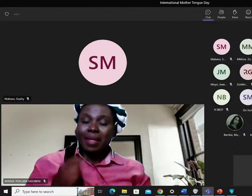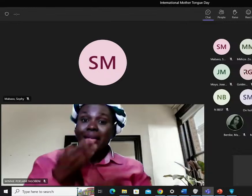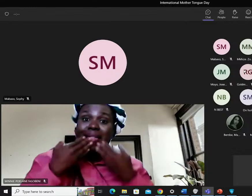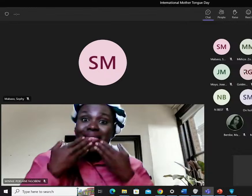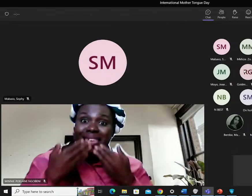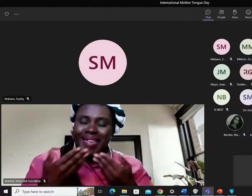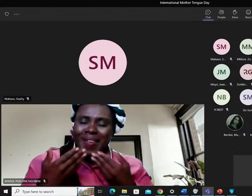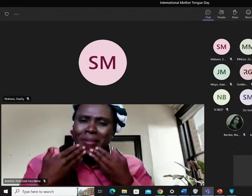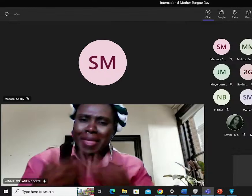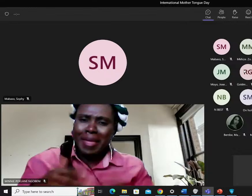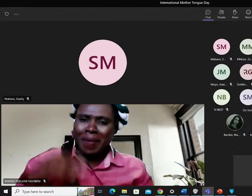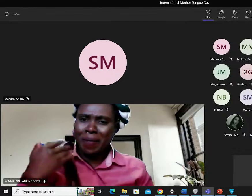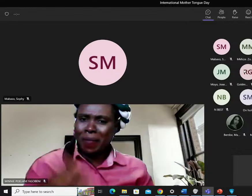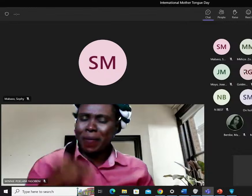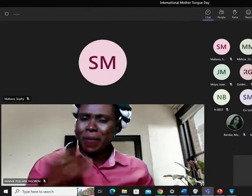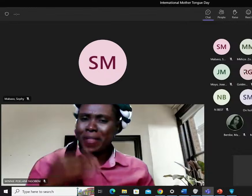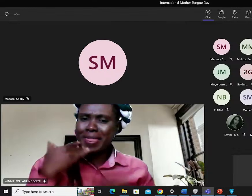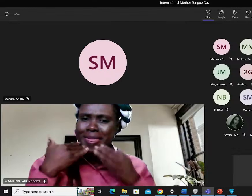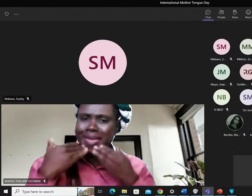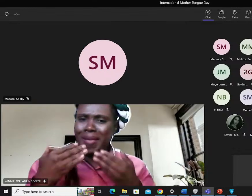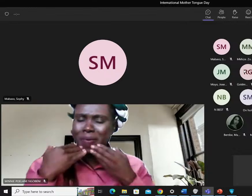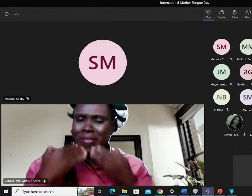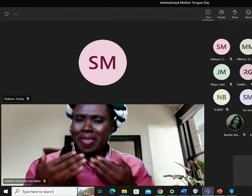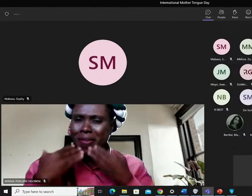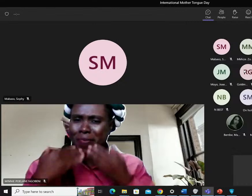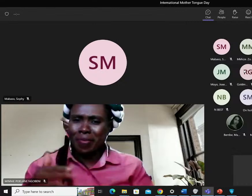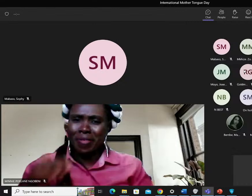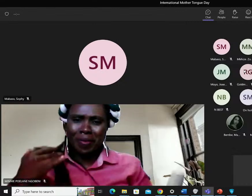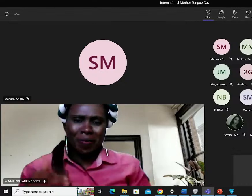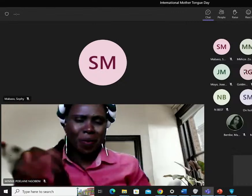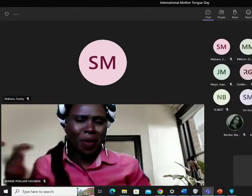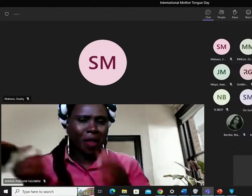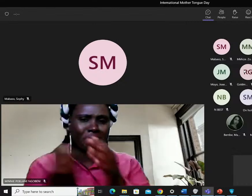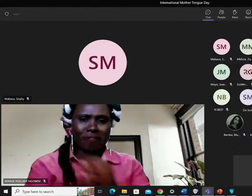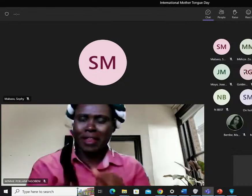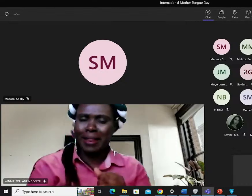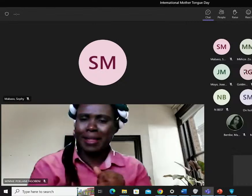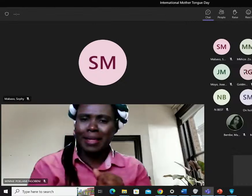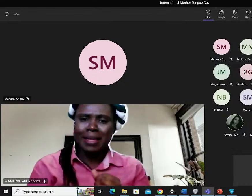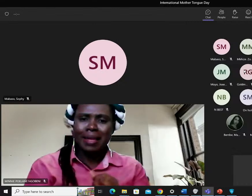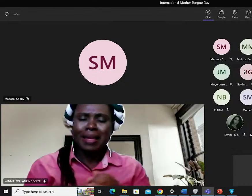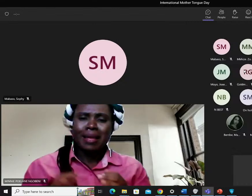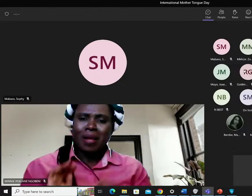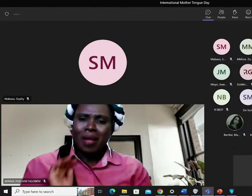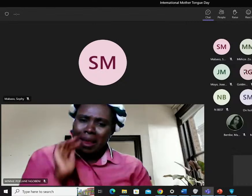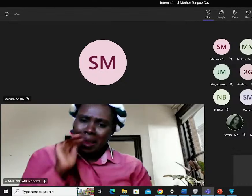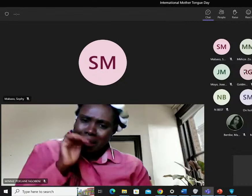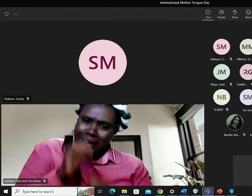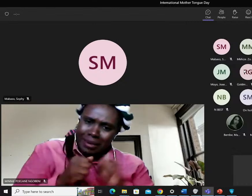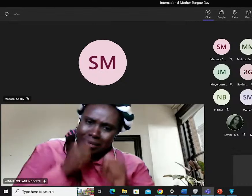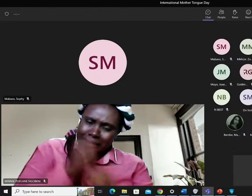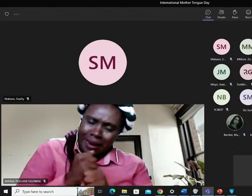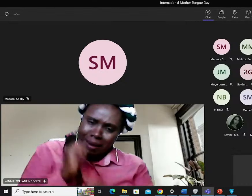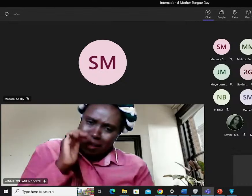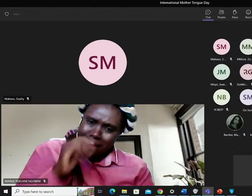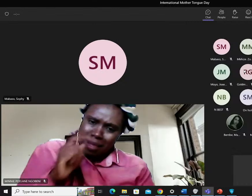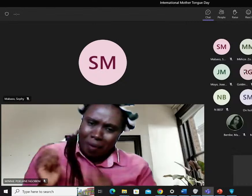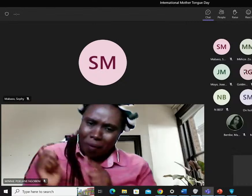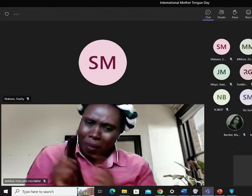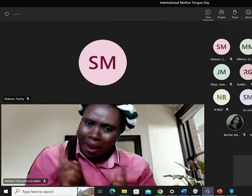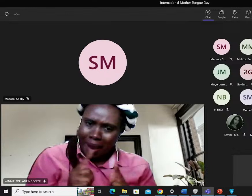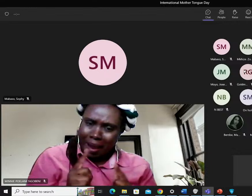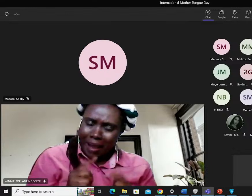nawe. Bethuna siyanibulela siyabuya nakulonyaka uzayo siphinde